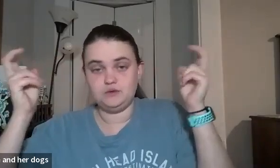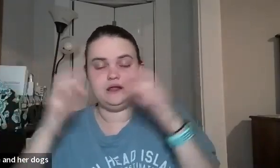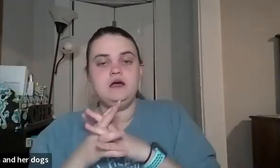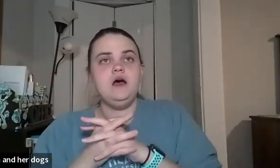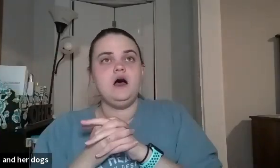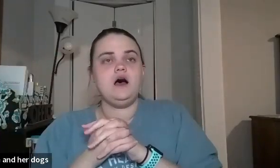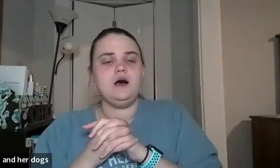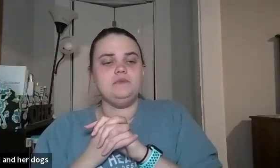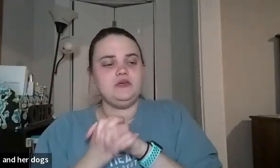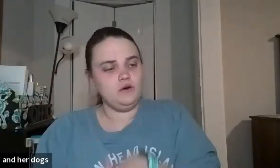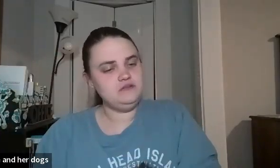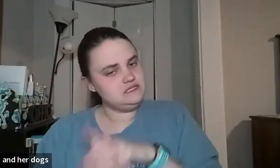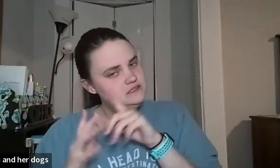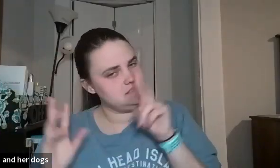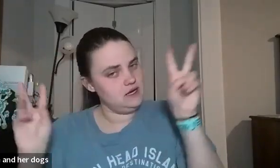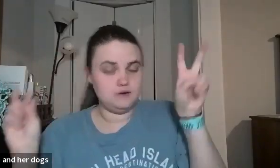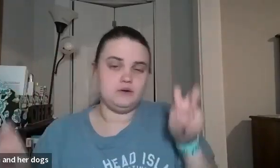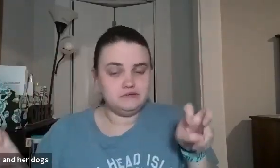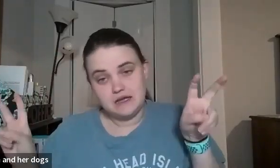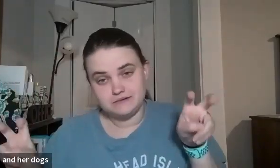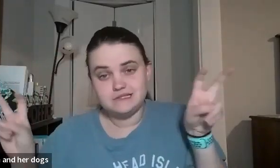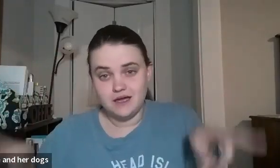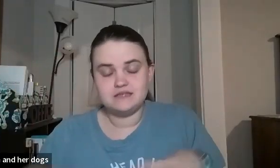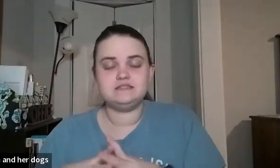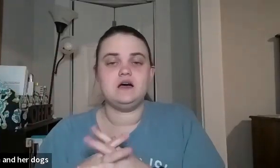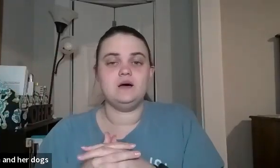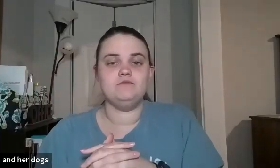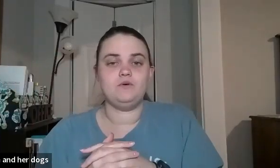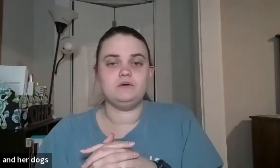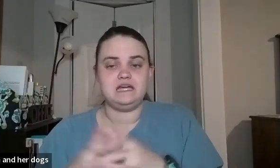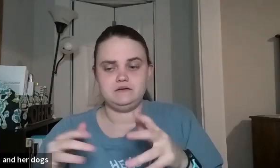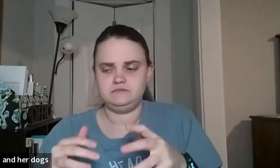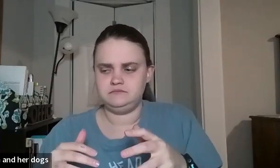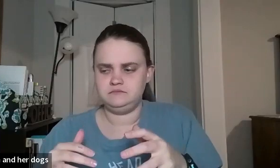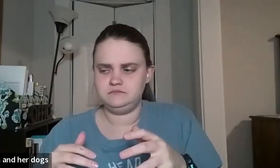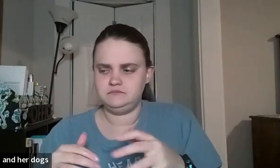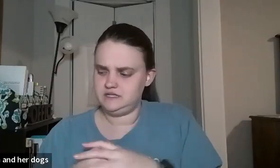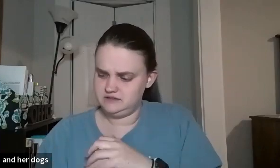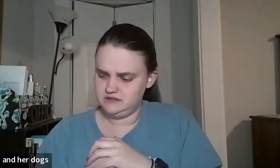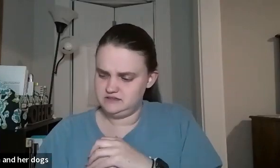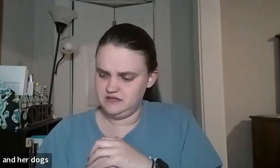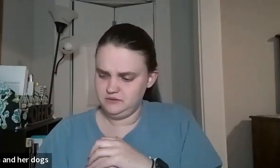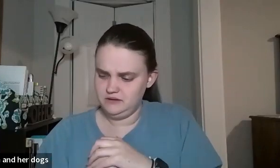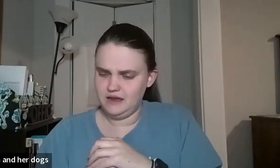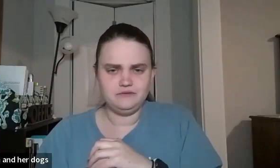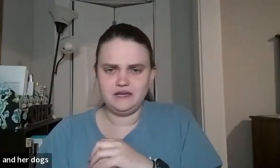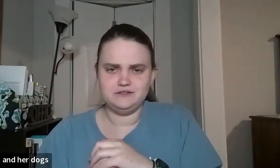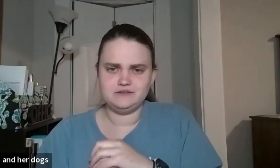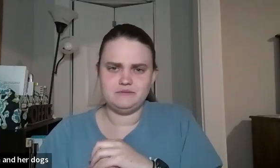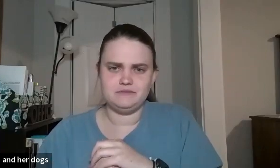story. The only air quote downsize for downsize, is that the right? I don't think I used the right